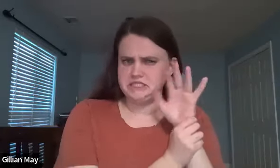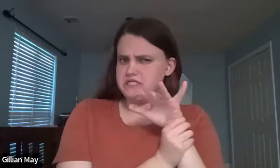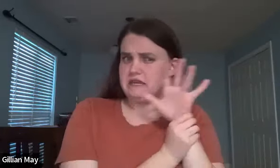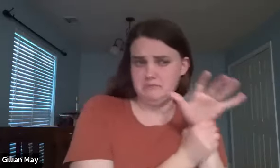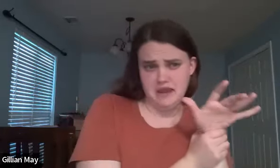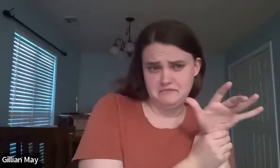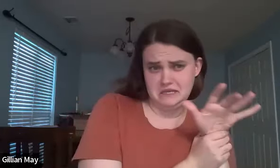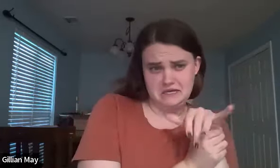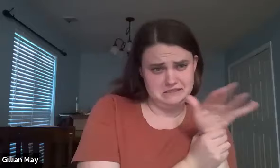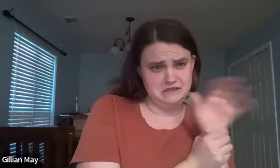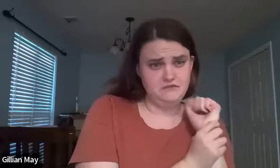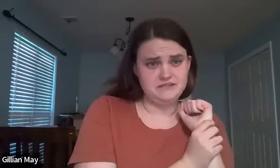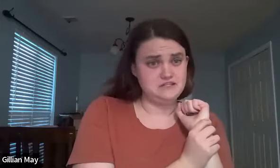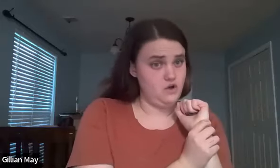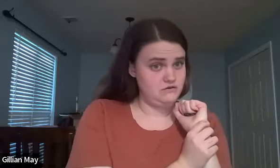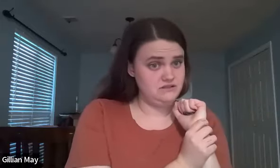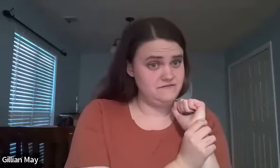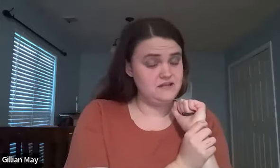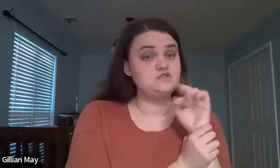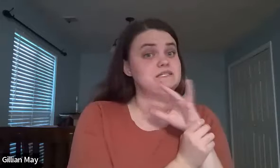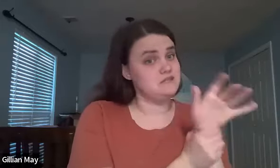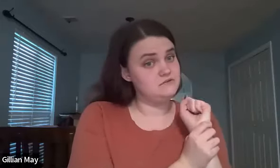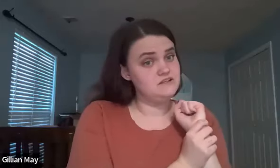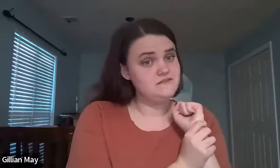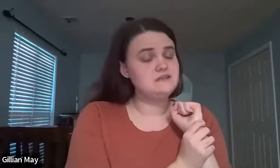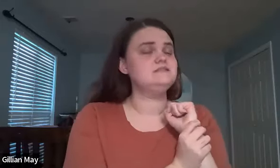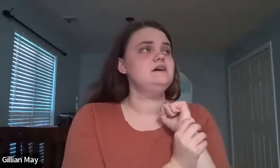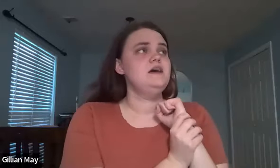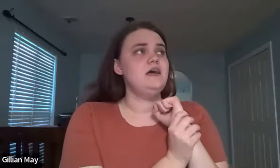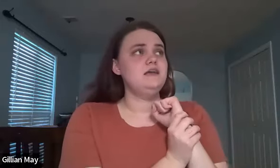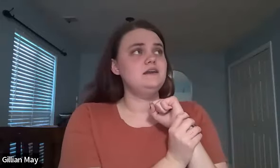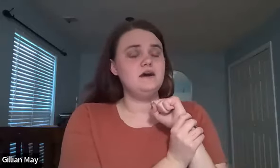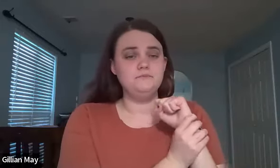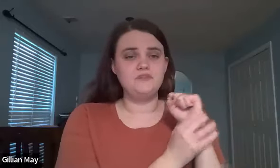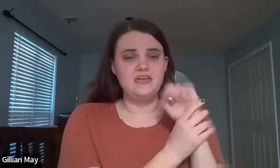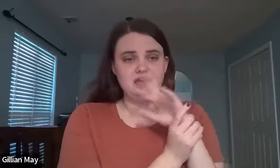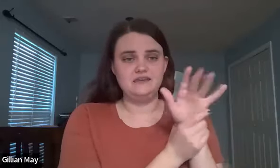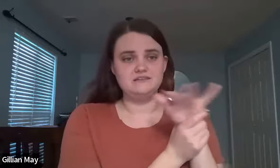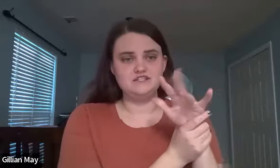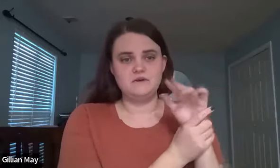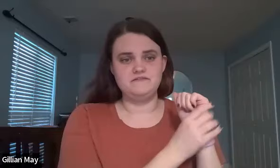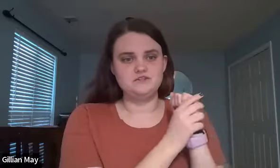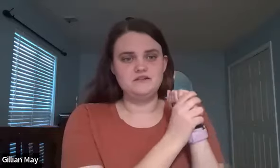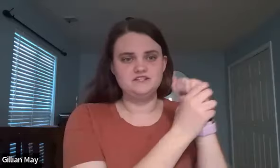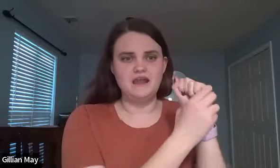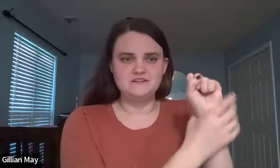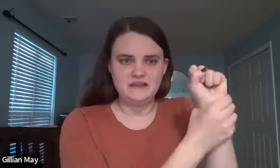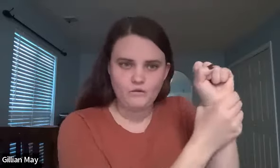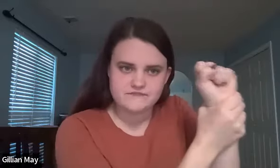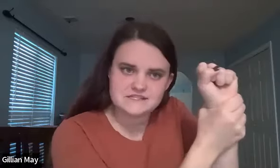a good thing and a bad thing at itself because I talk really fast, so I sign really fast. And I can't slow my finger spelling, so I have to like physically